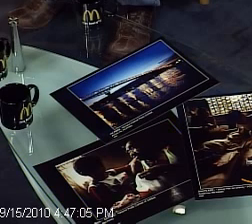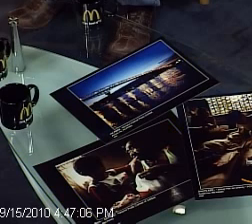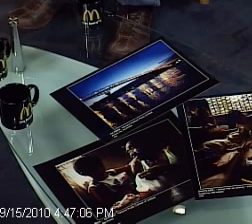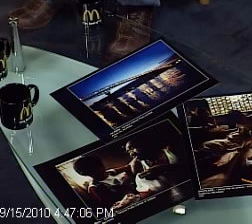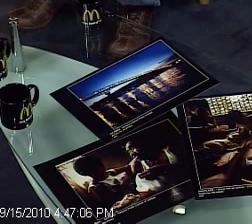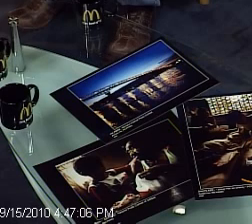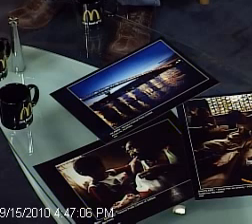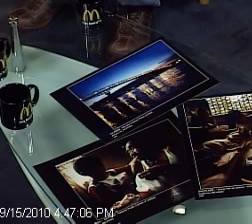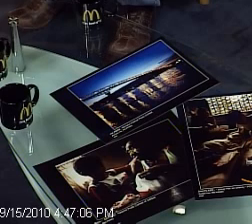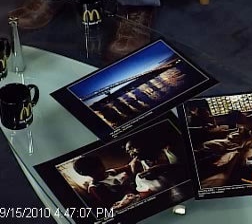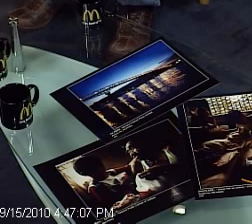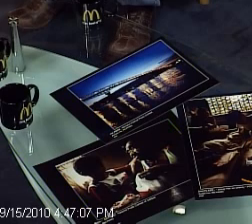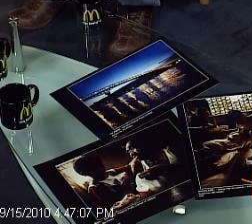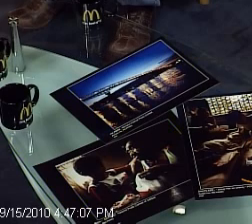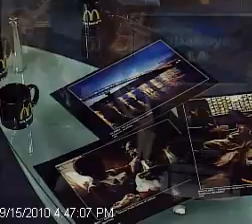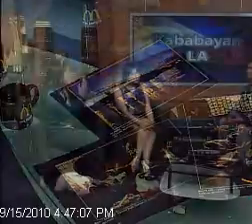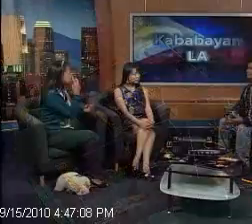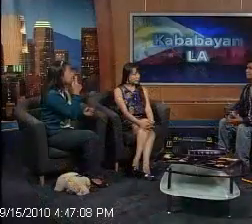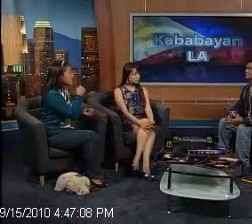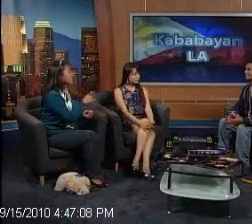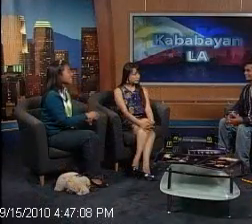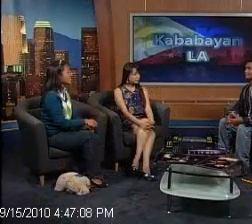sharper?